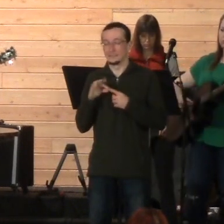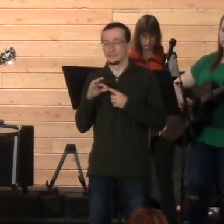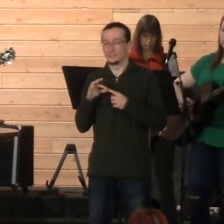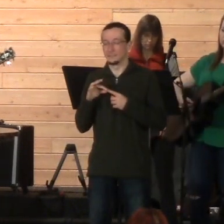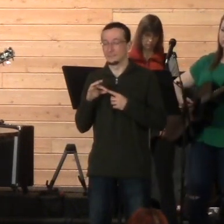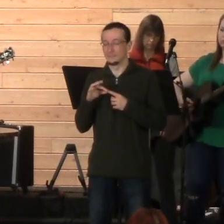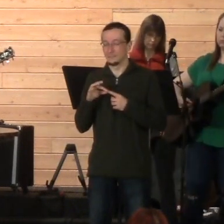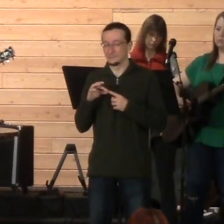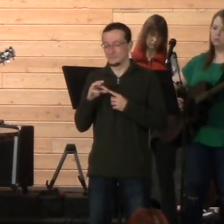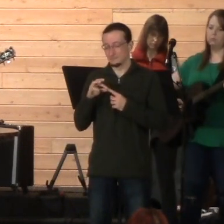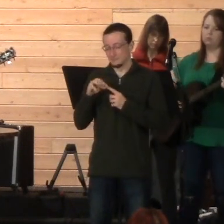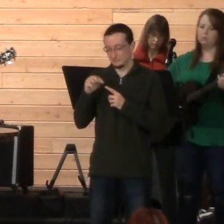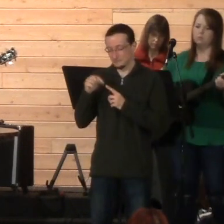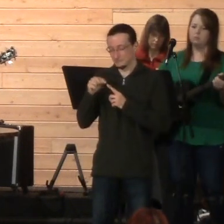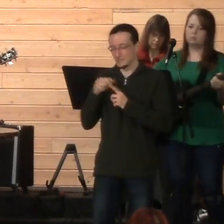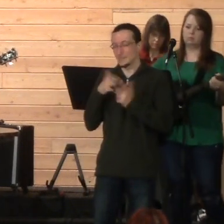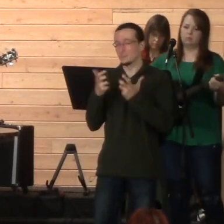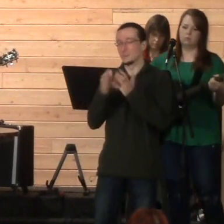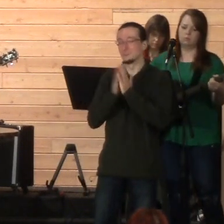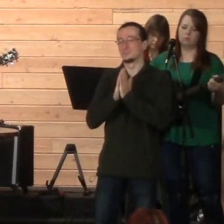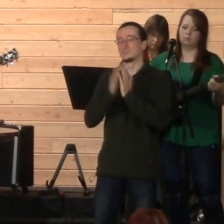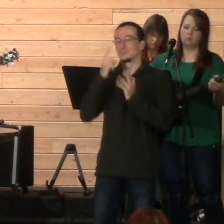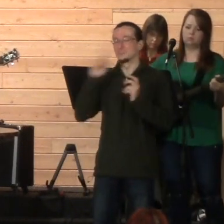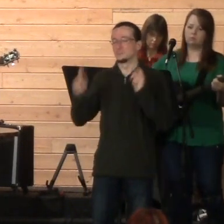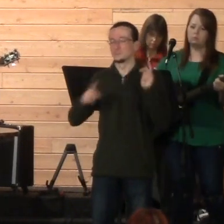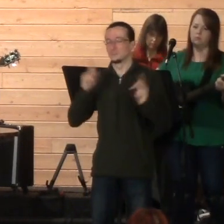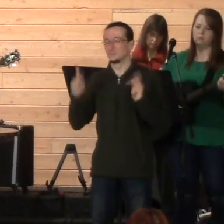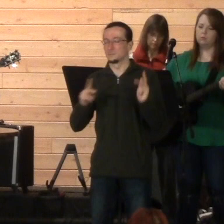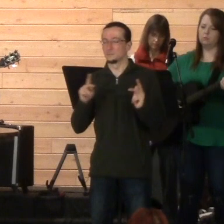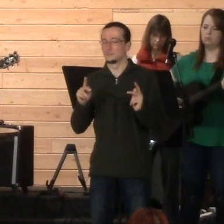I just want to pray just for the people who,